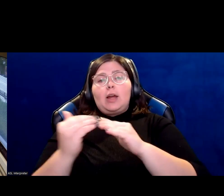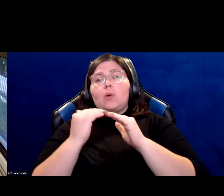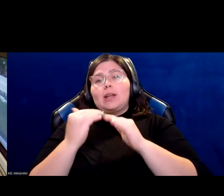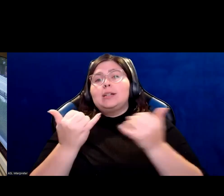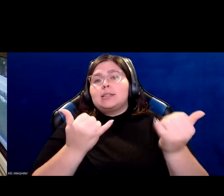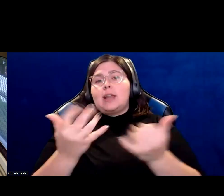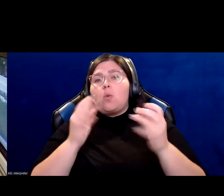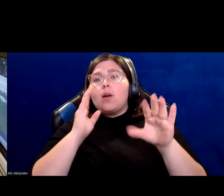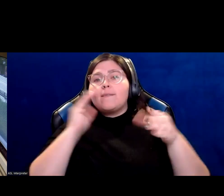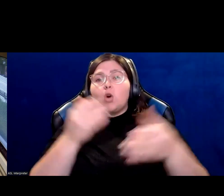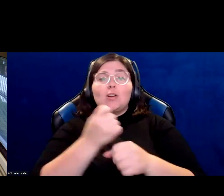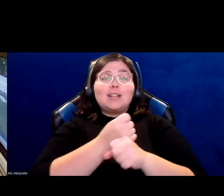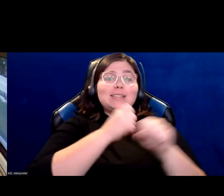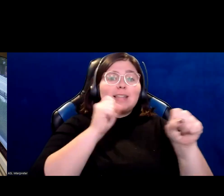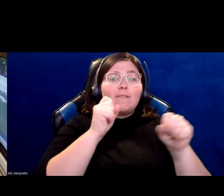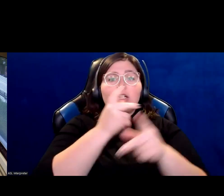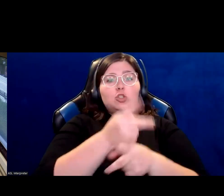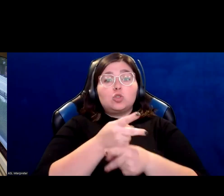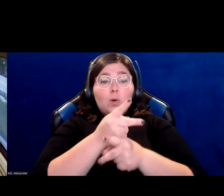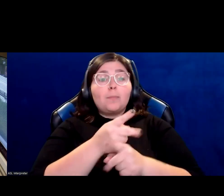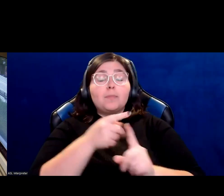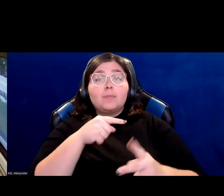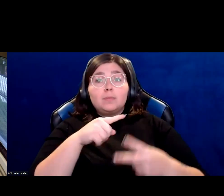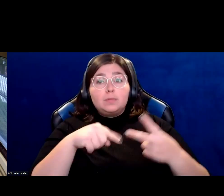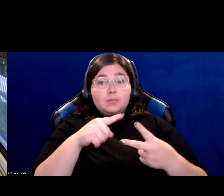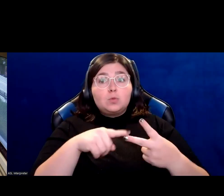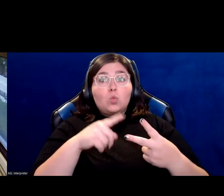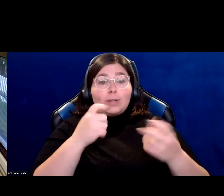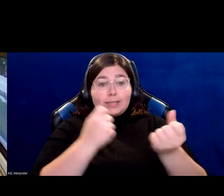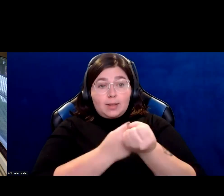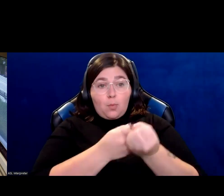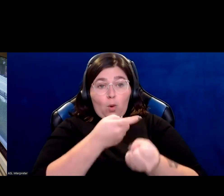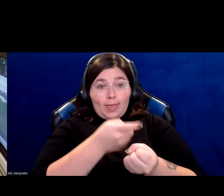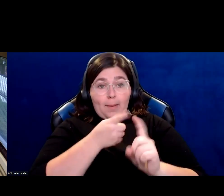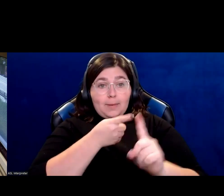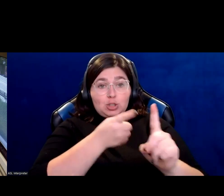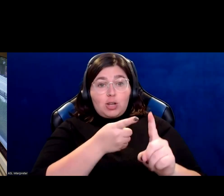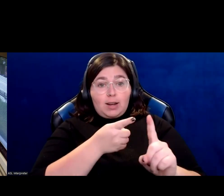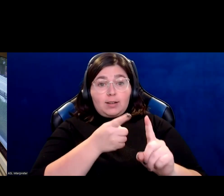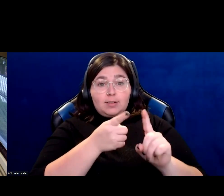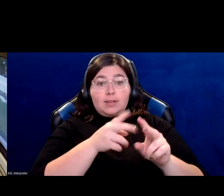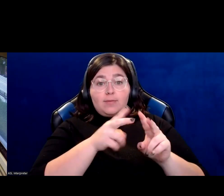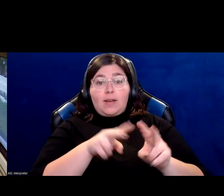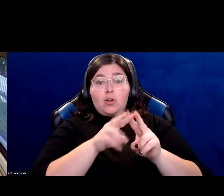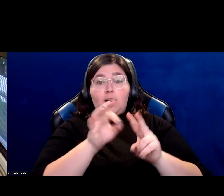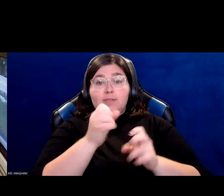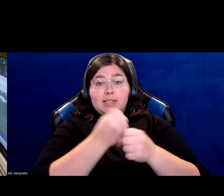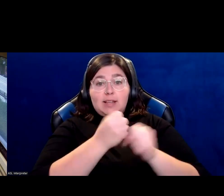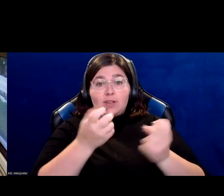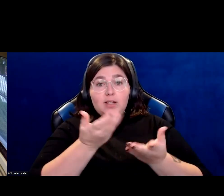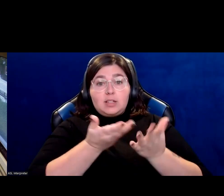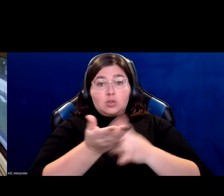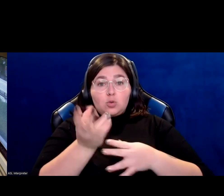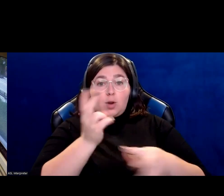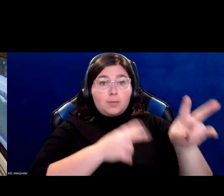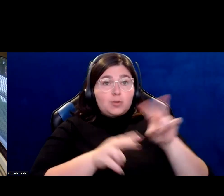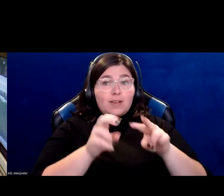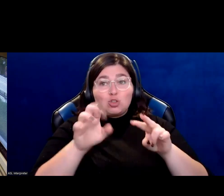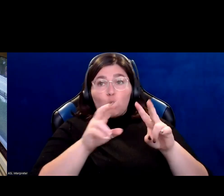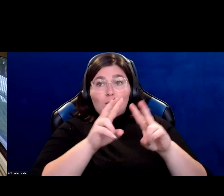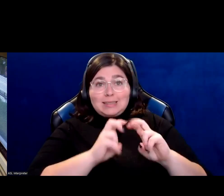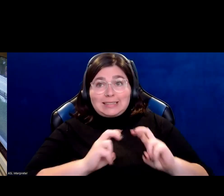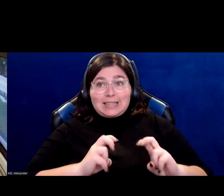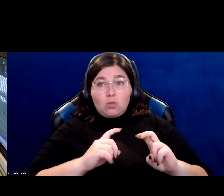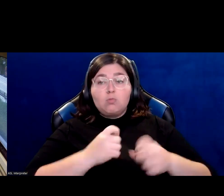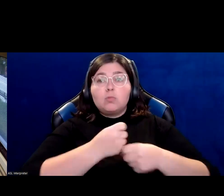core values. One way that we do support that mission and the core value of safety is through observations or assessments that we make